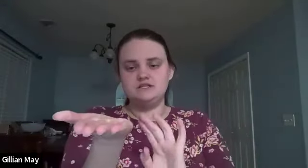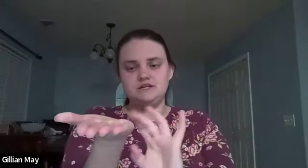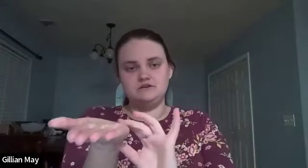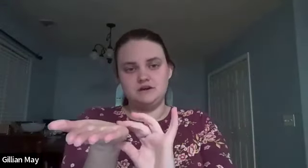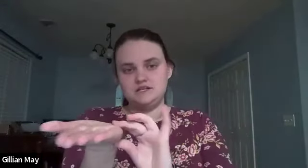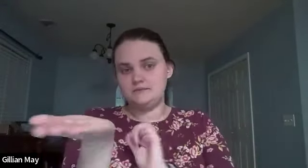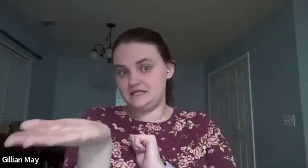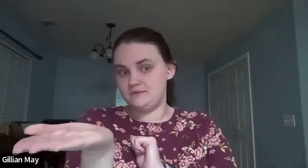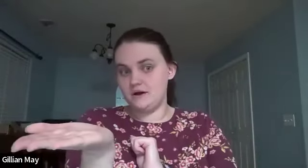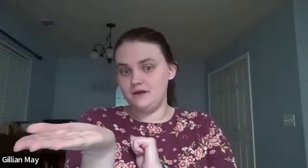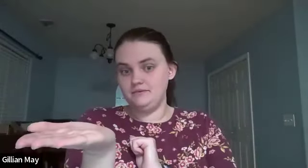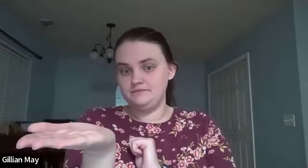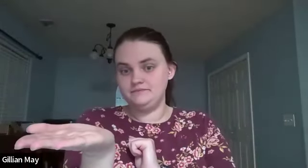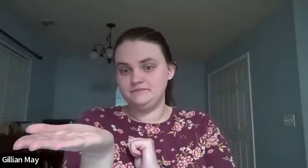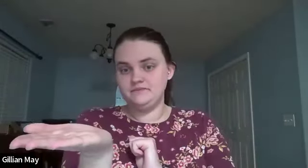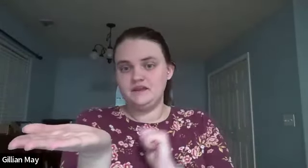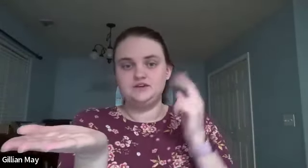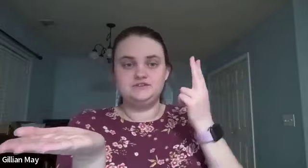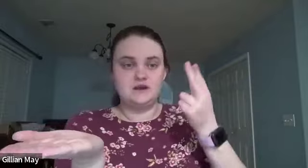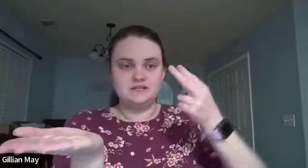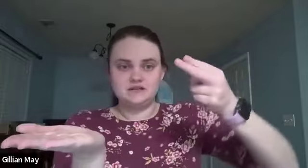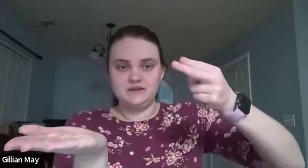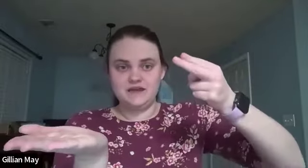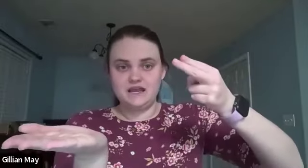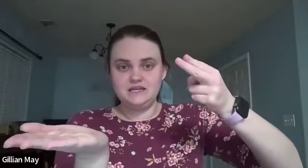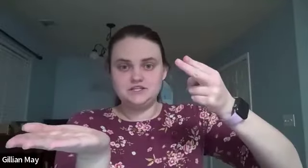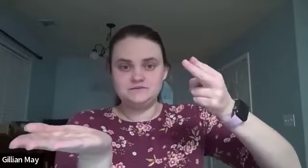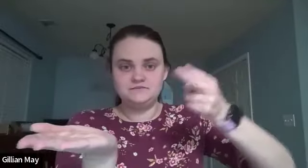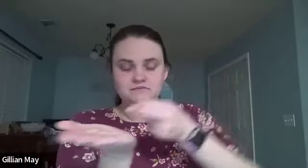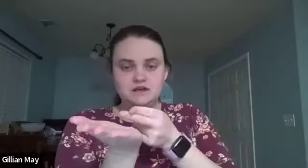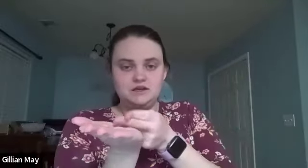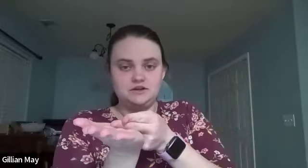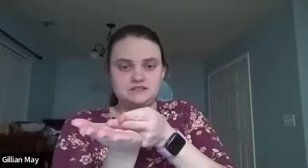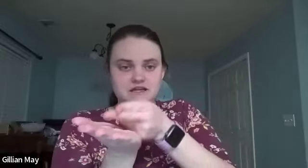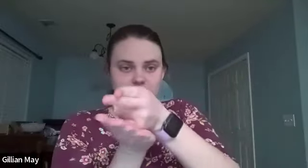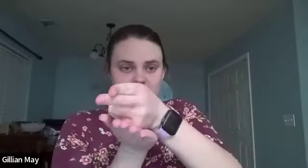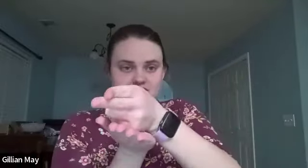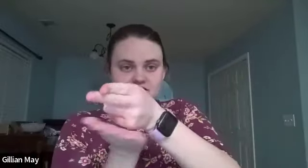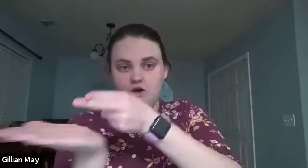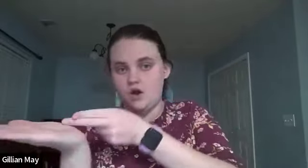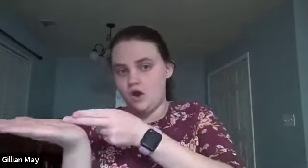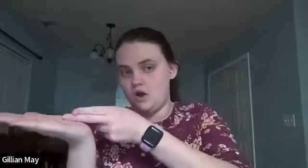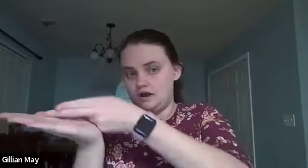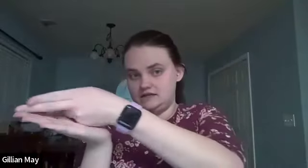be your non-dominant is palm up. Your dominant is going to be in the H, and you're going to slide it across.